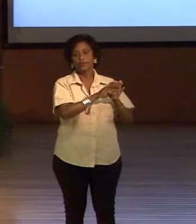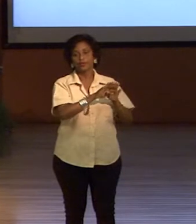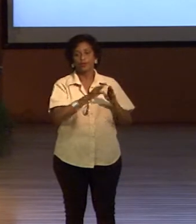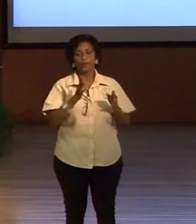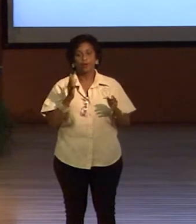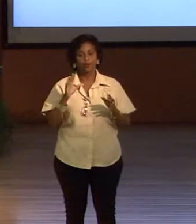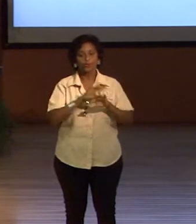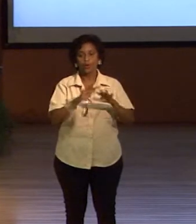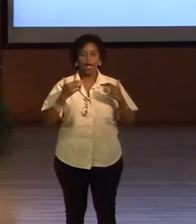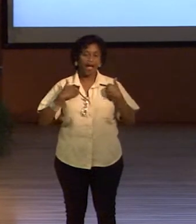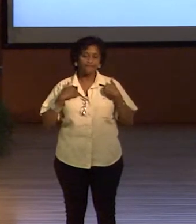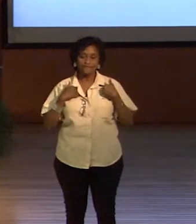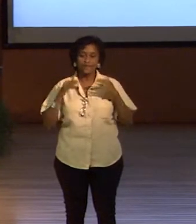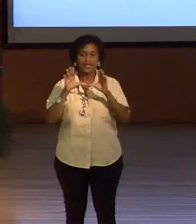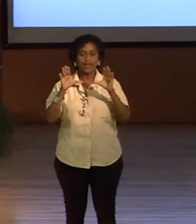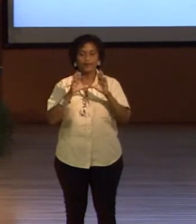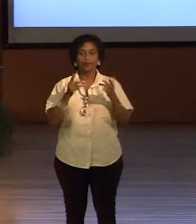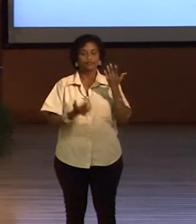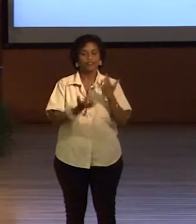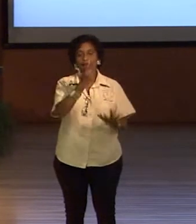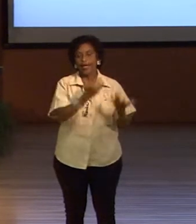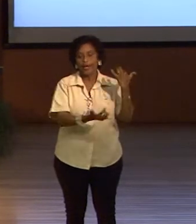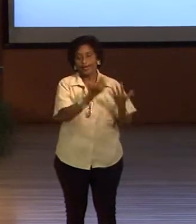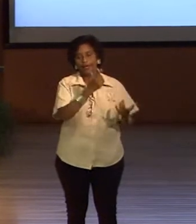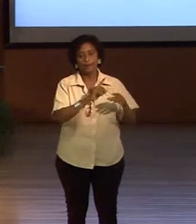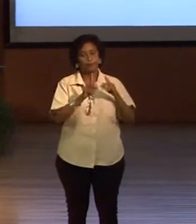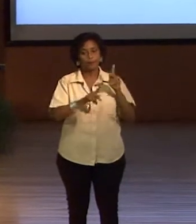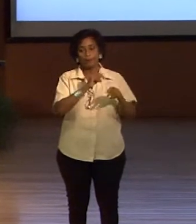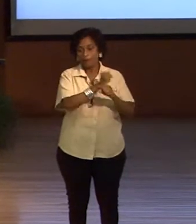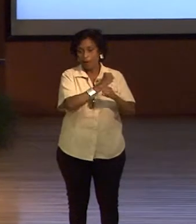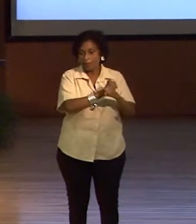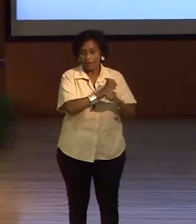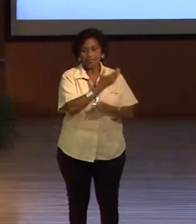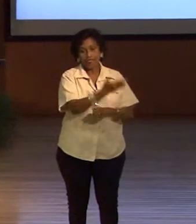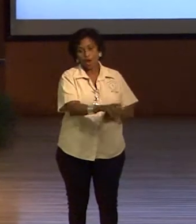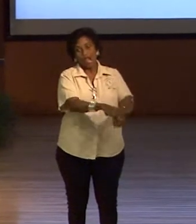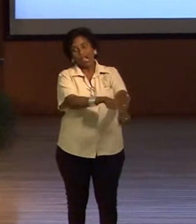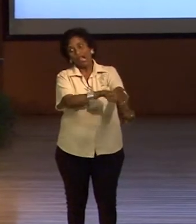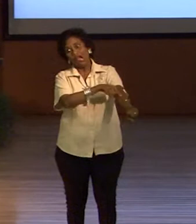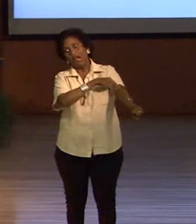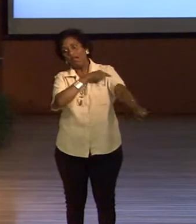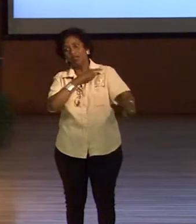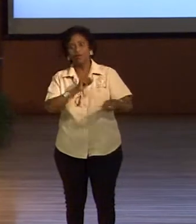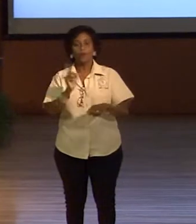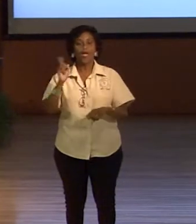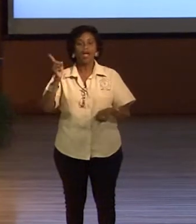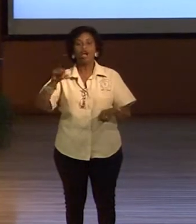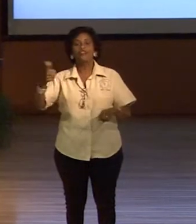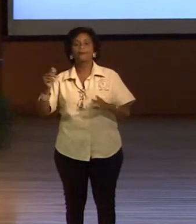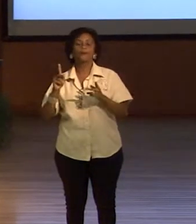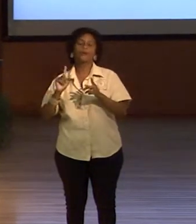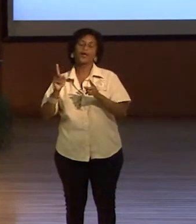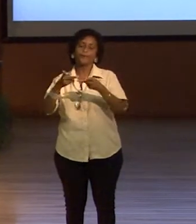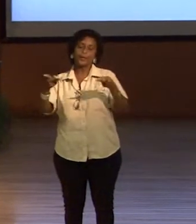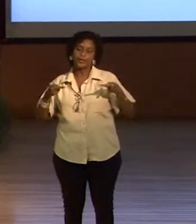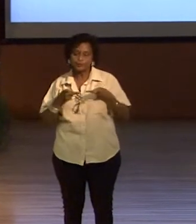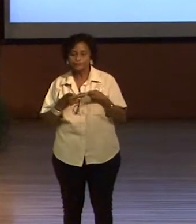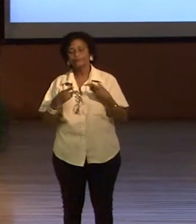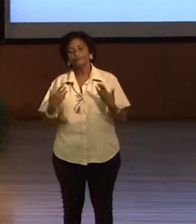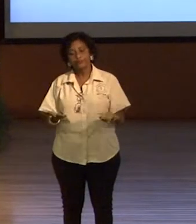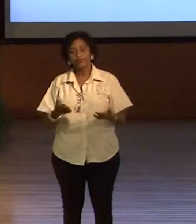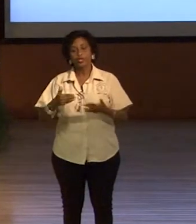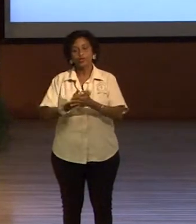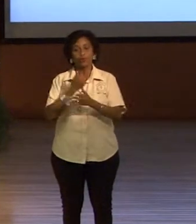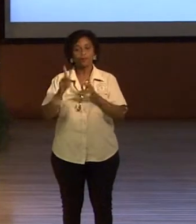certificate. And workers have been using it because they, of course, have no place else to go, and they were saying that those who have children